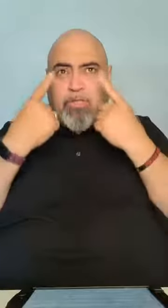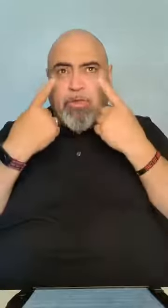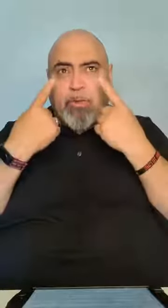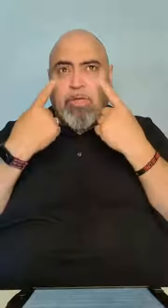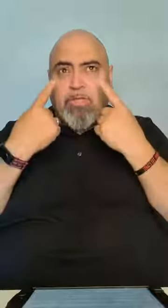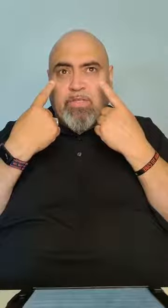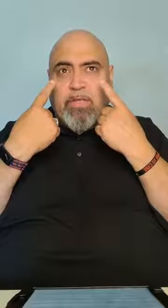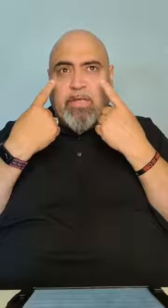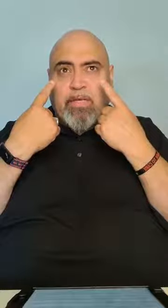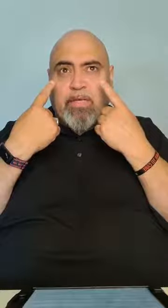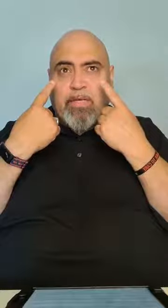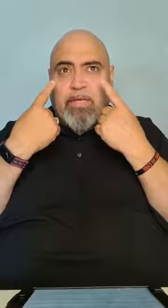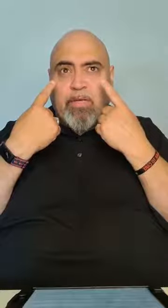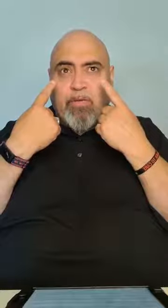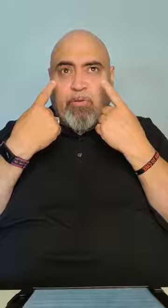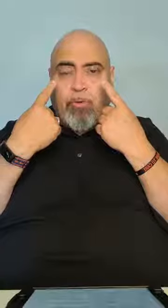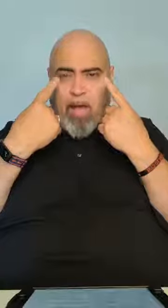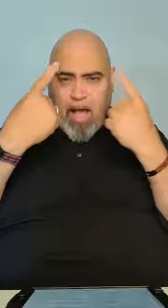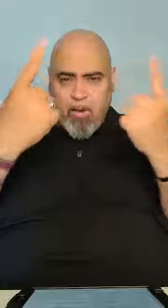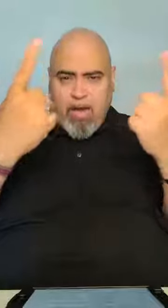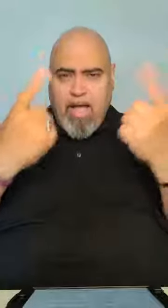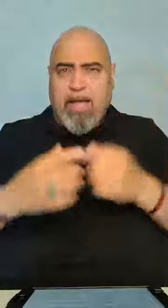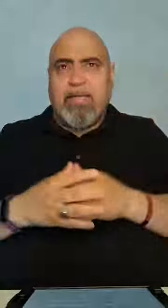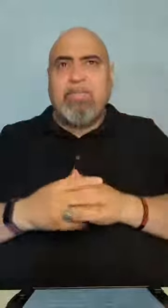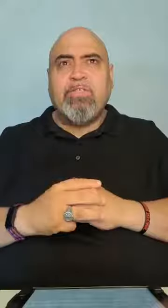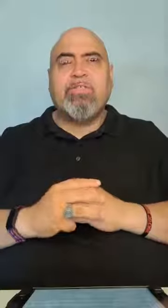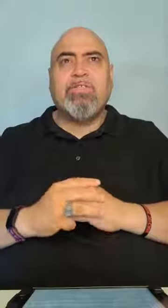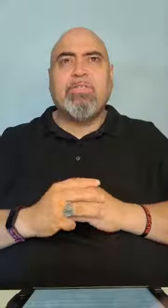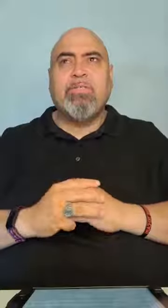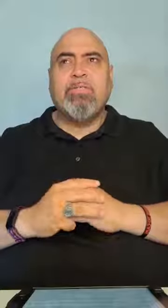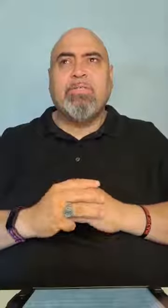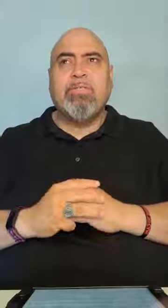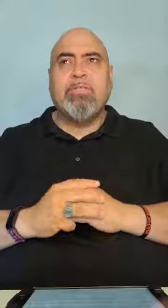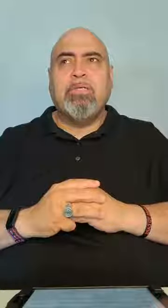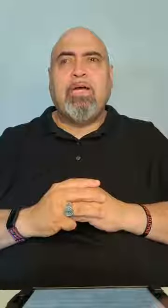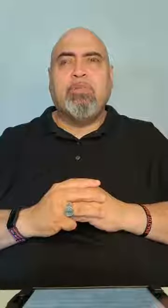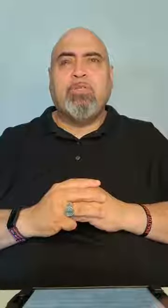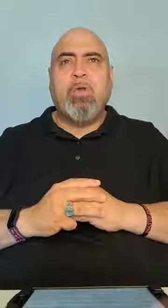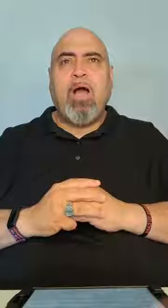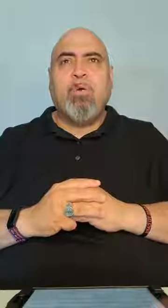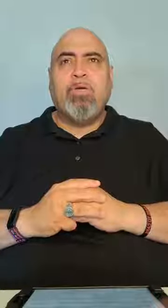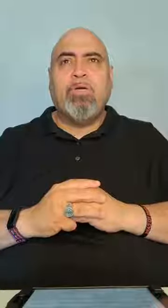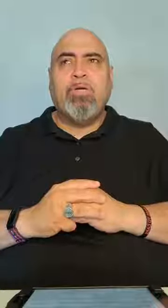to see it through our eyes, to come to our